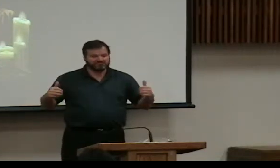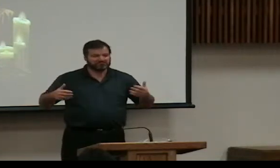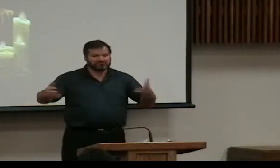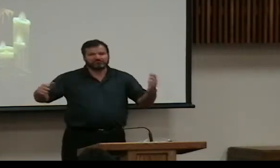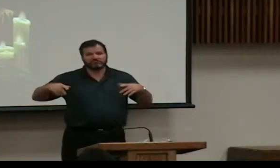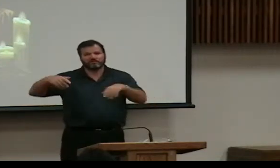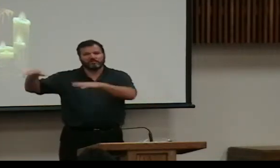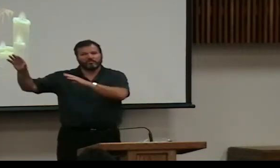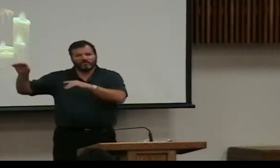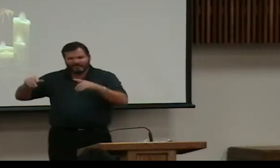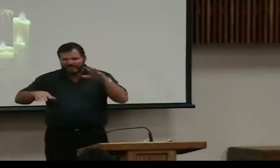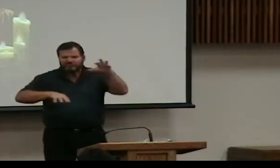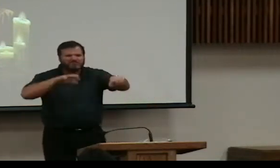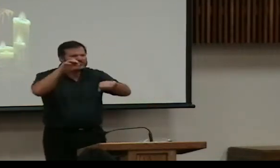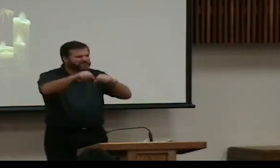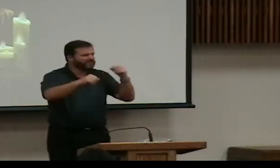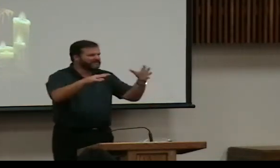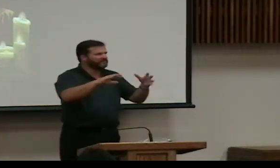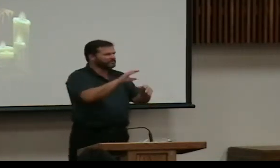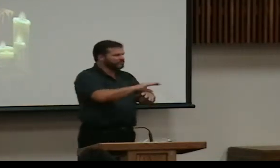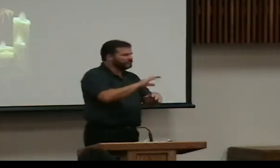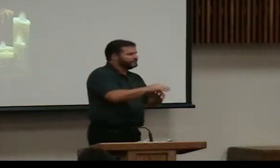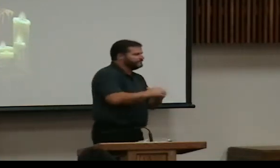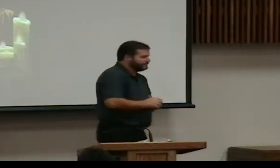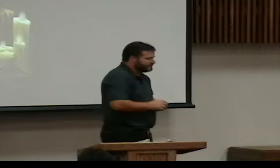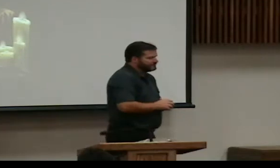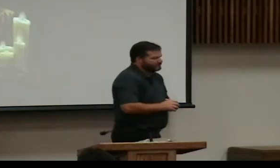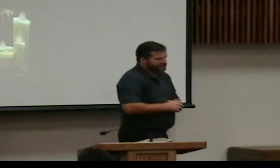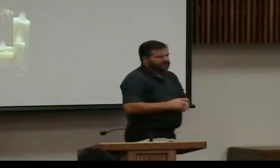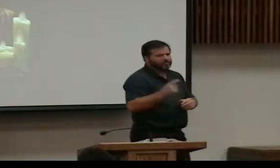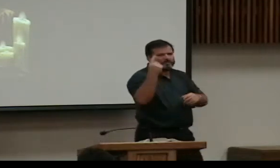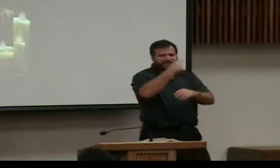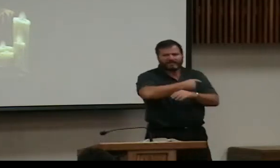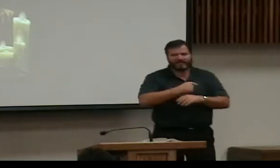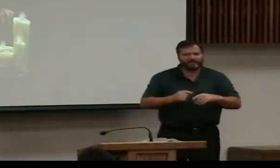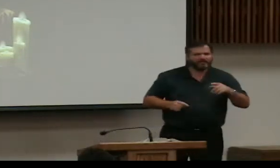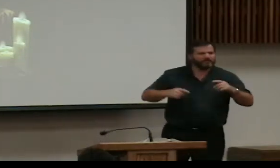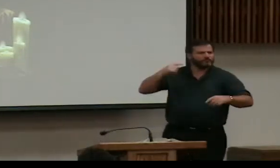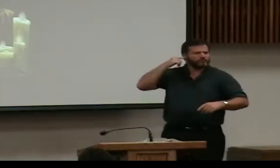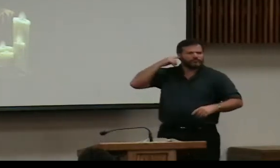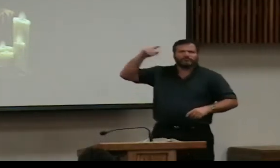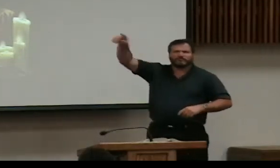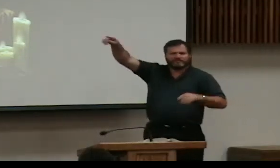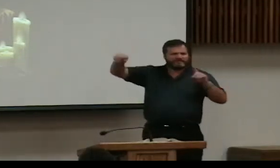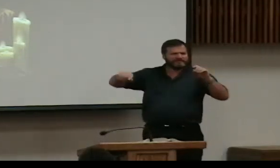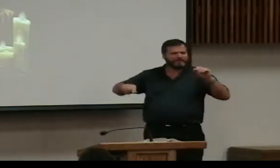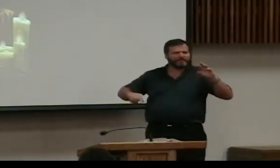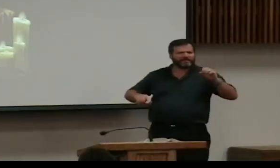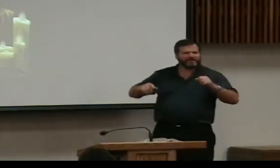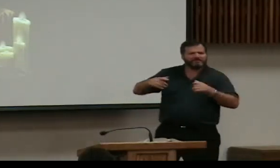He's dead. He's ready to go on. Then he began to grab many people at churches. They heard